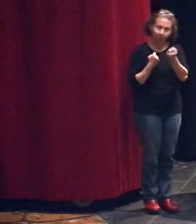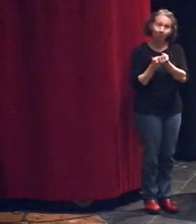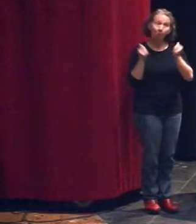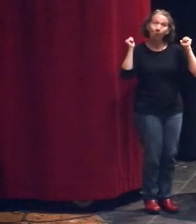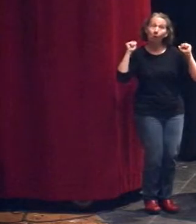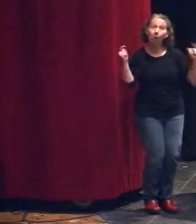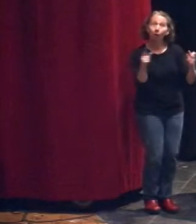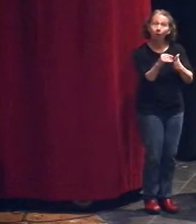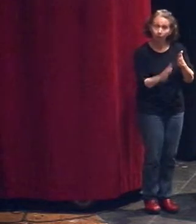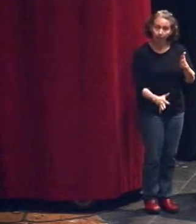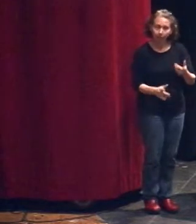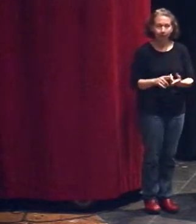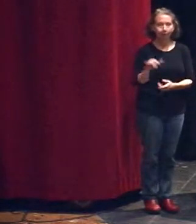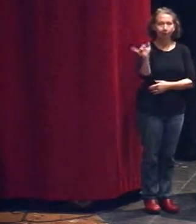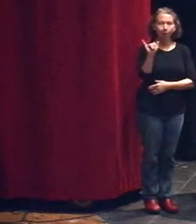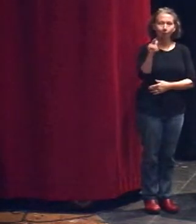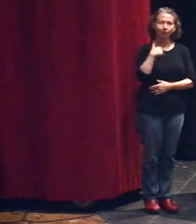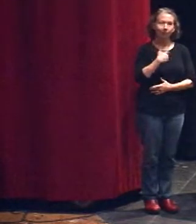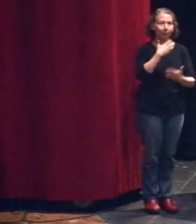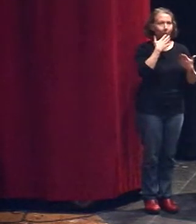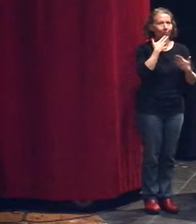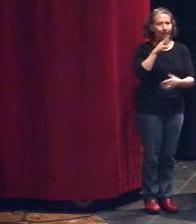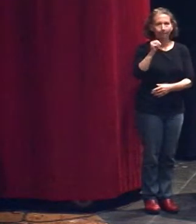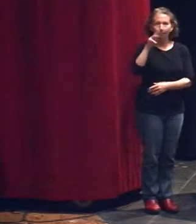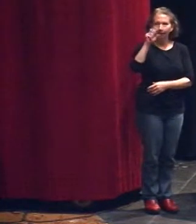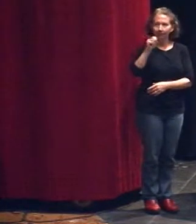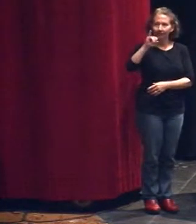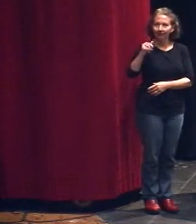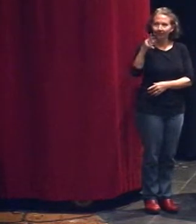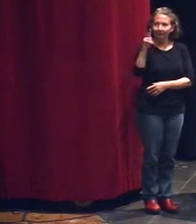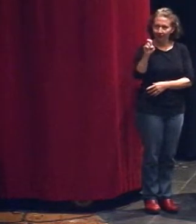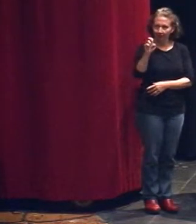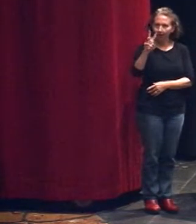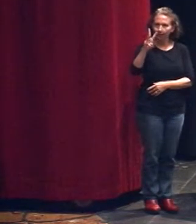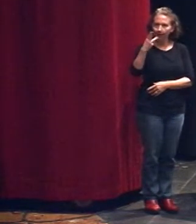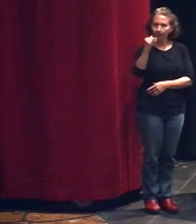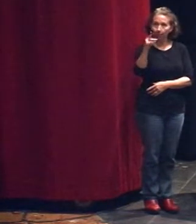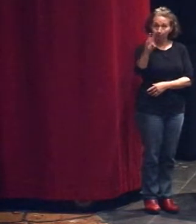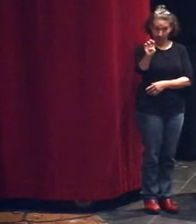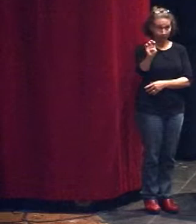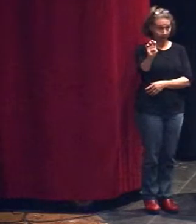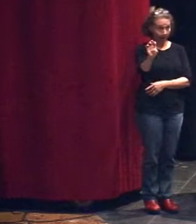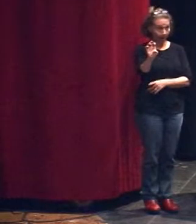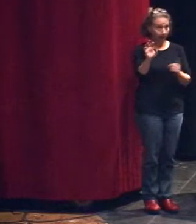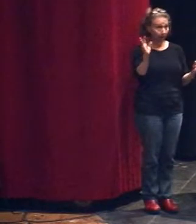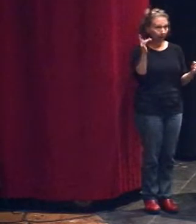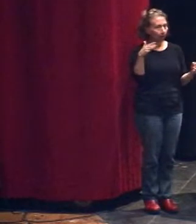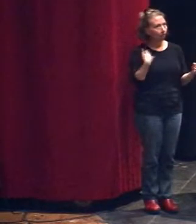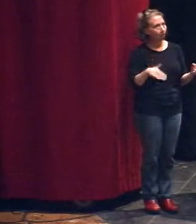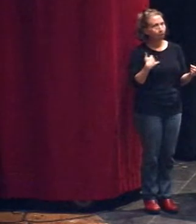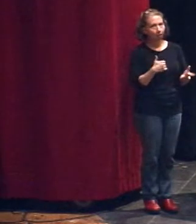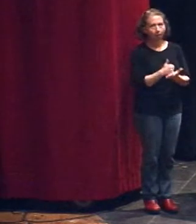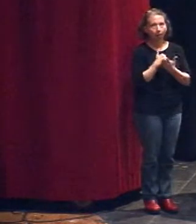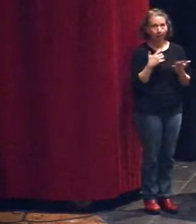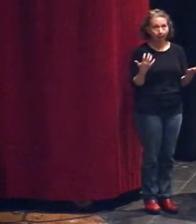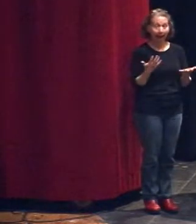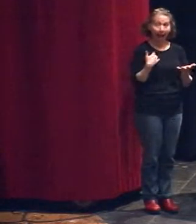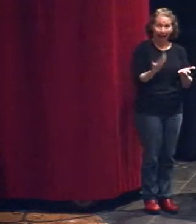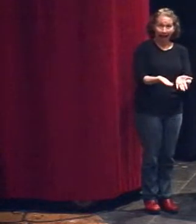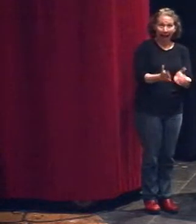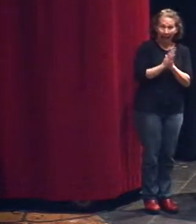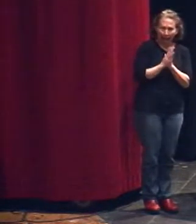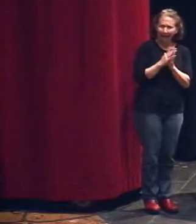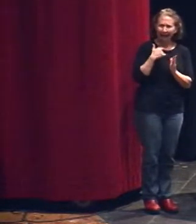Mrs. Jane White. She is an answer to prayer. I have asked for more hours in the day, and she